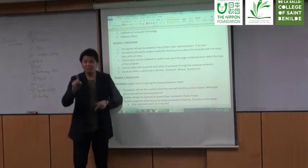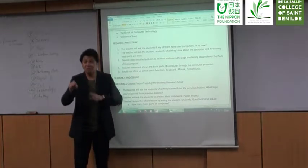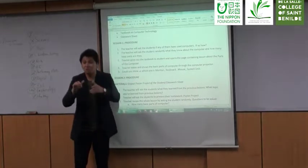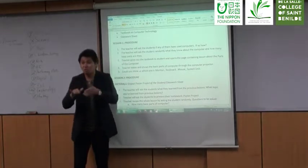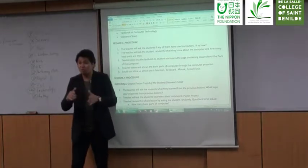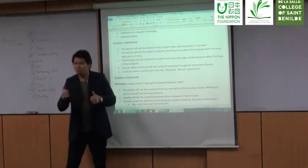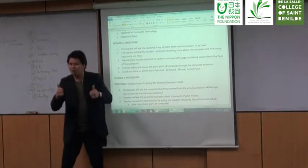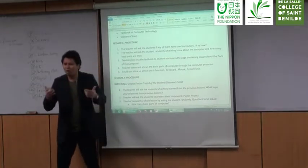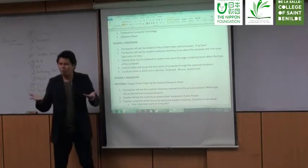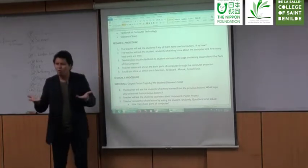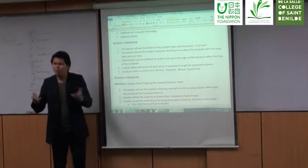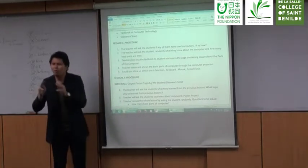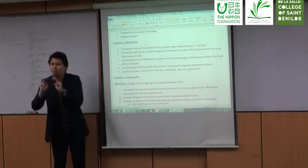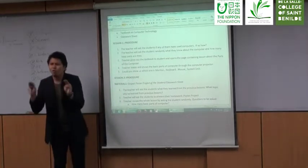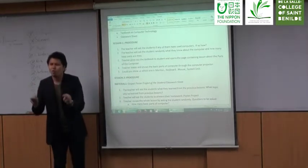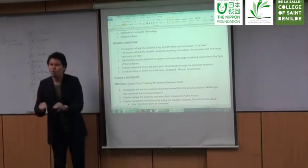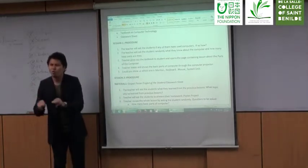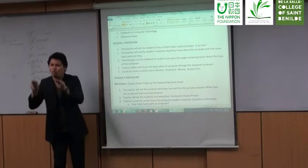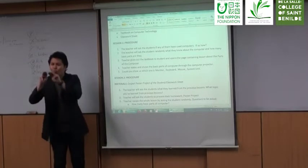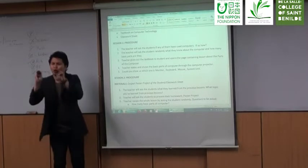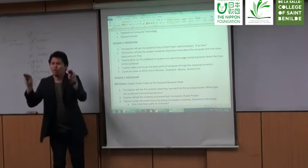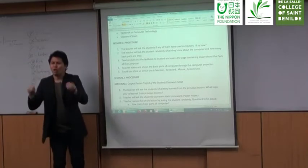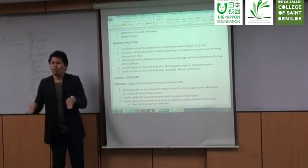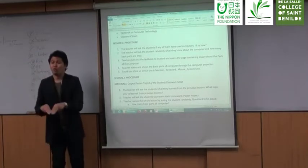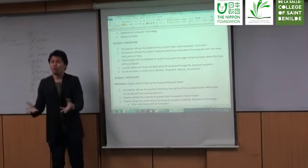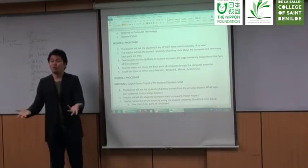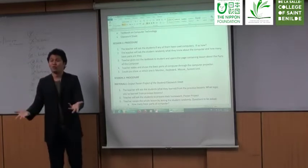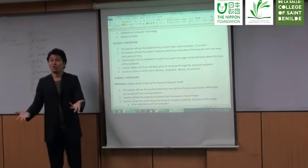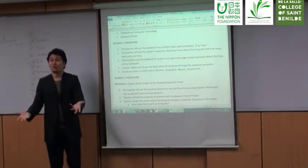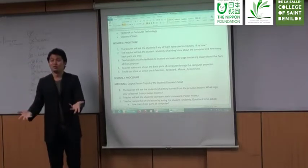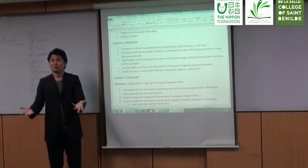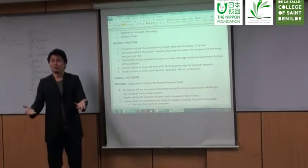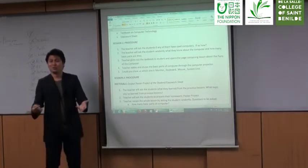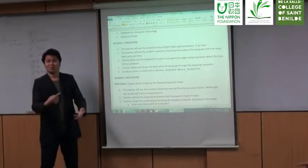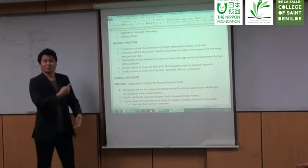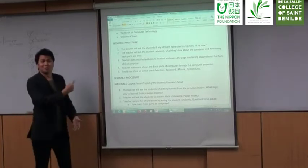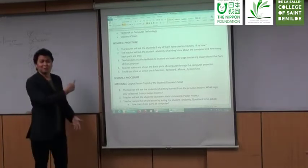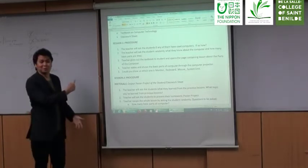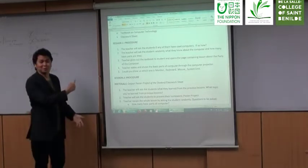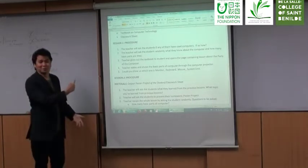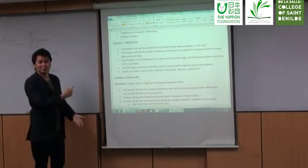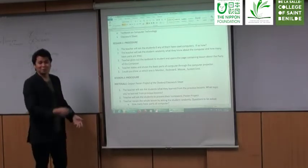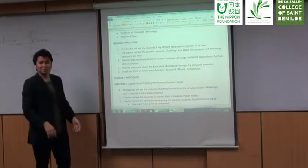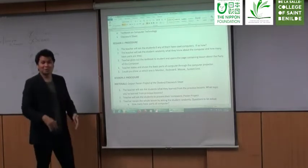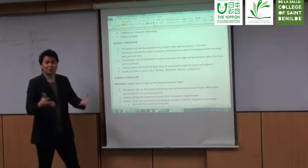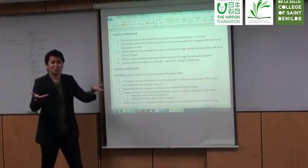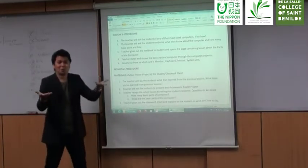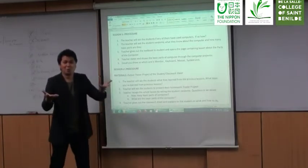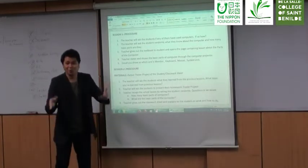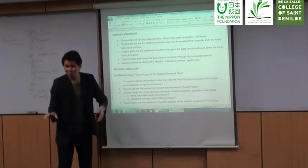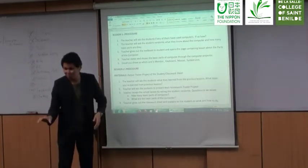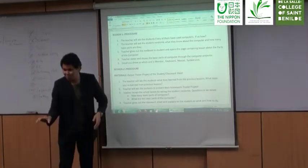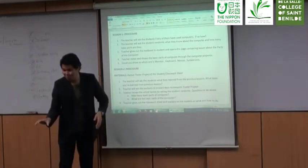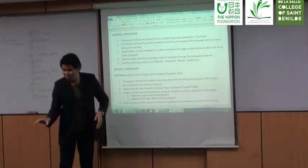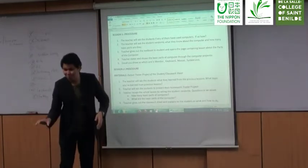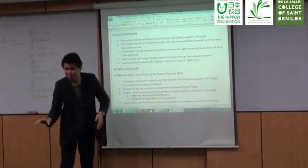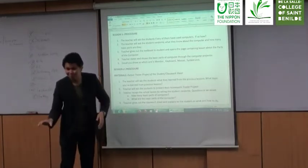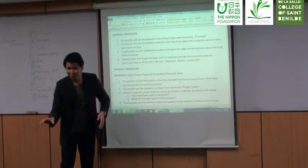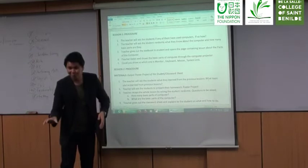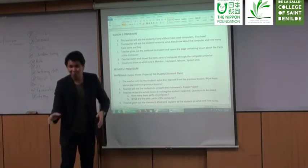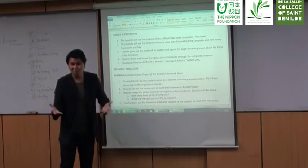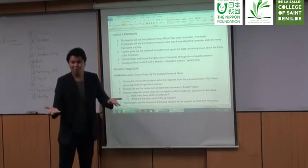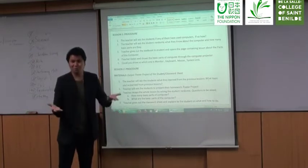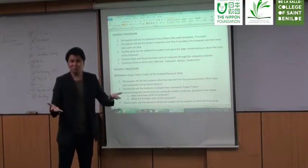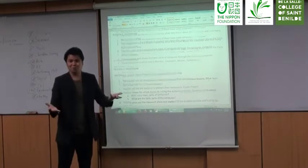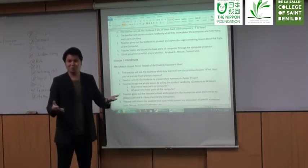Then that's just the Ask them, which one's the monitor? Comes with the front. word mouse, What's the